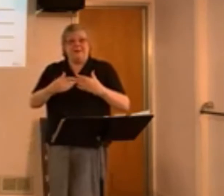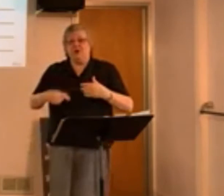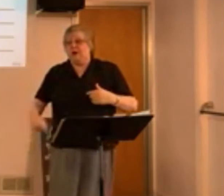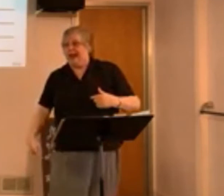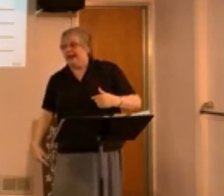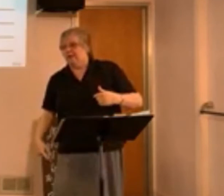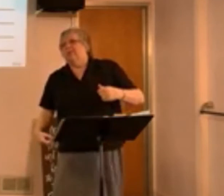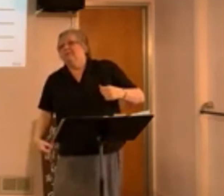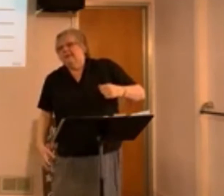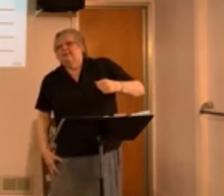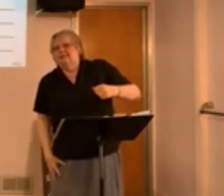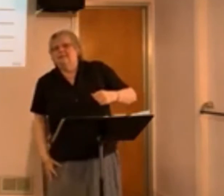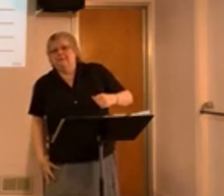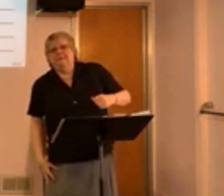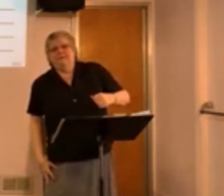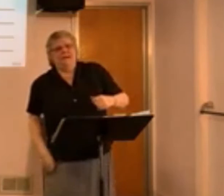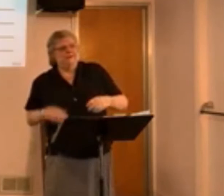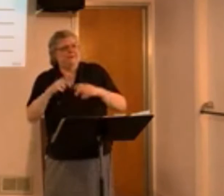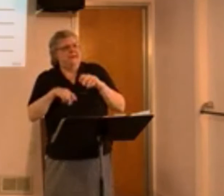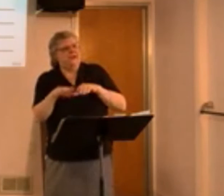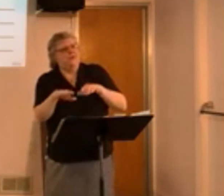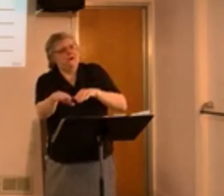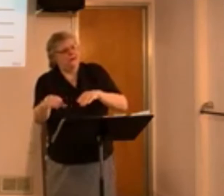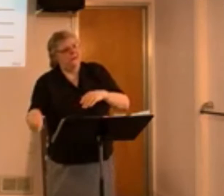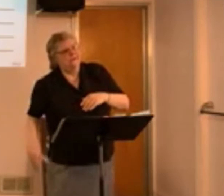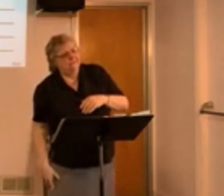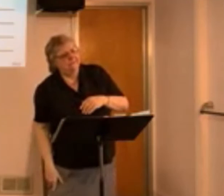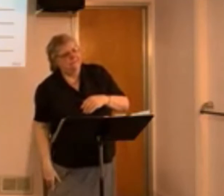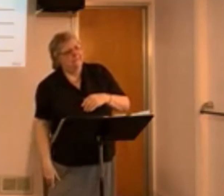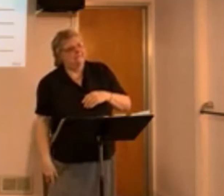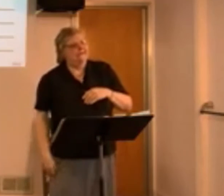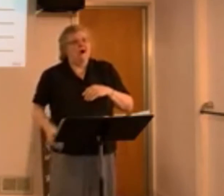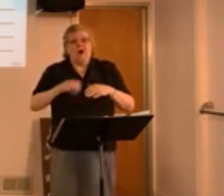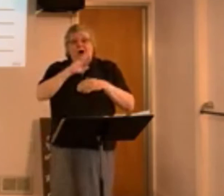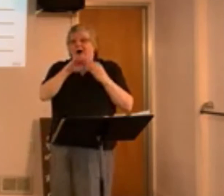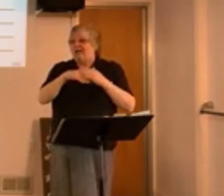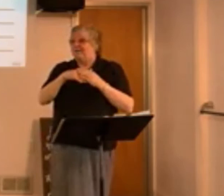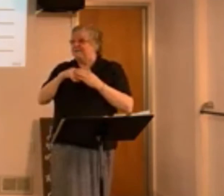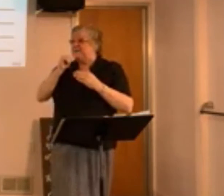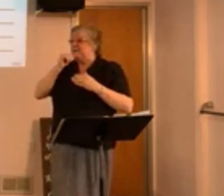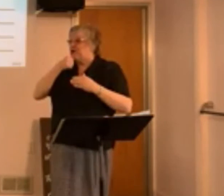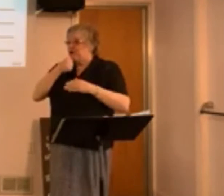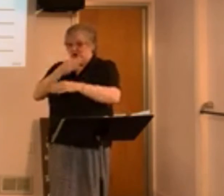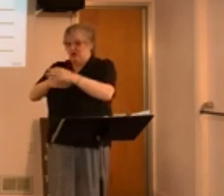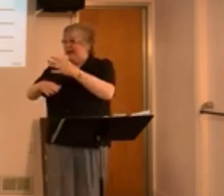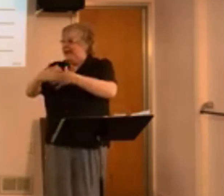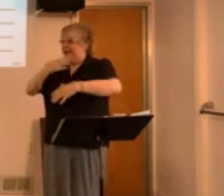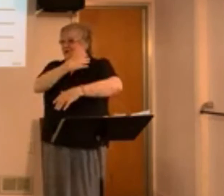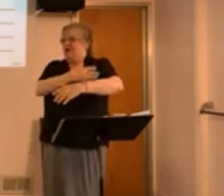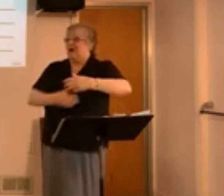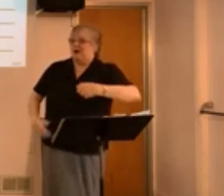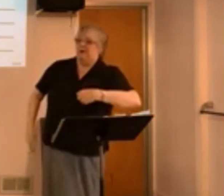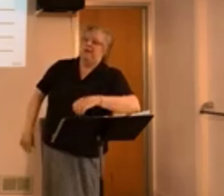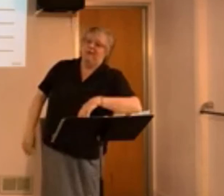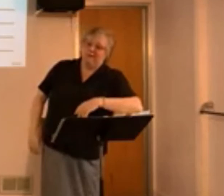your ankle and it's tough to get around. Perhaps you've hurt your hand and your arm.